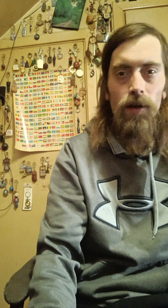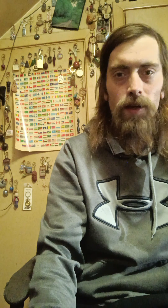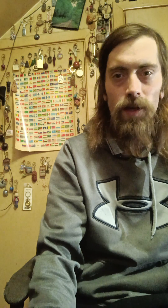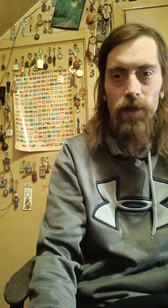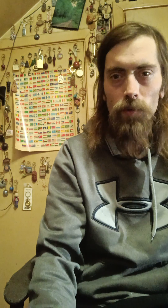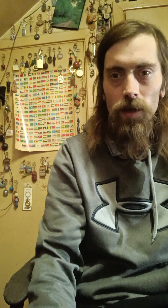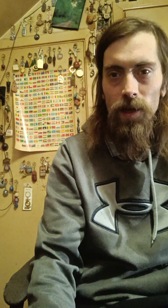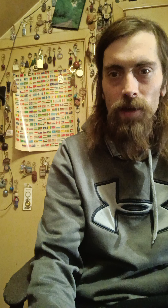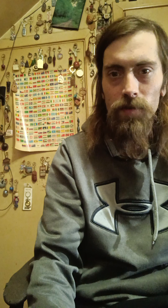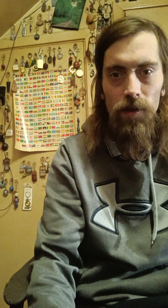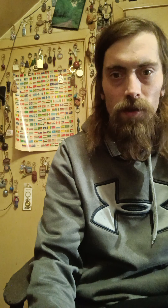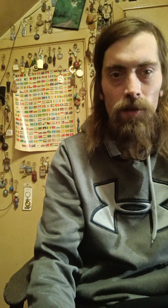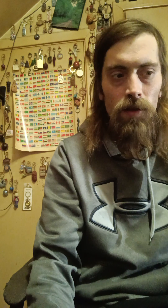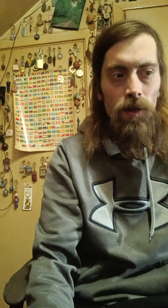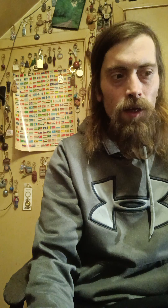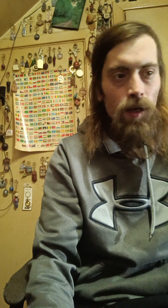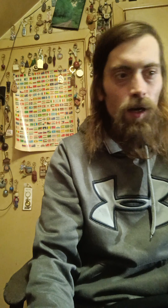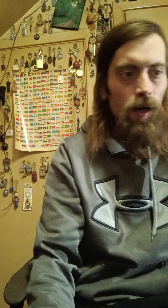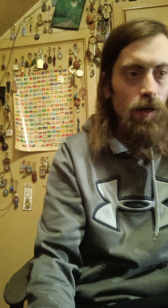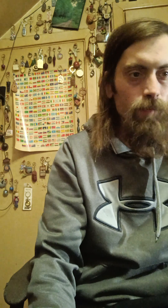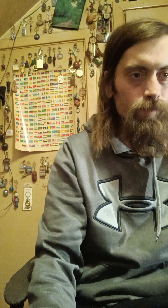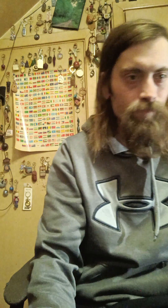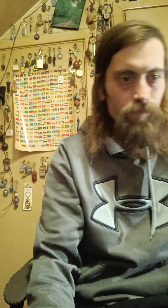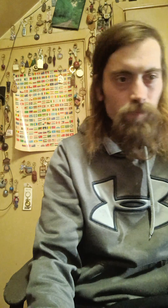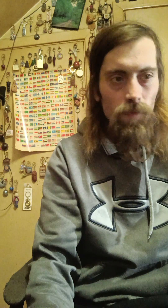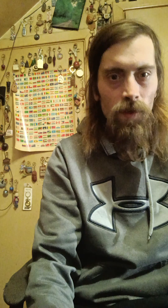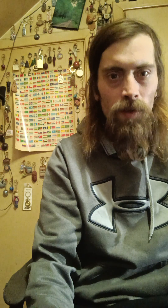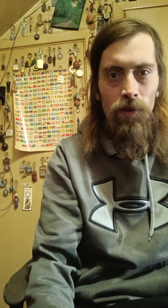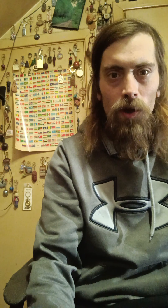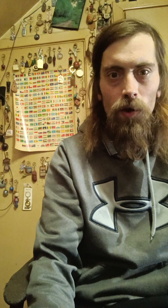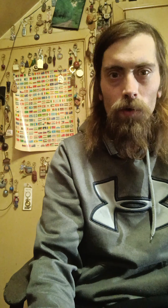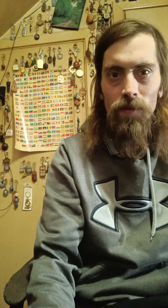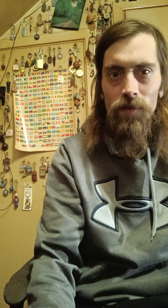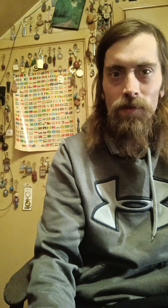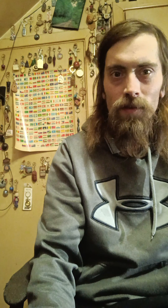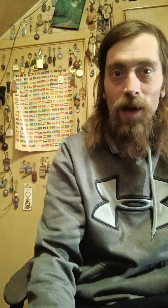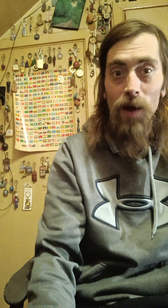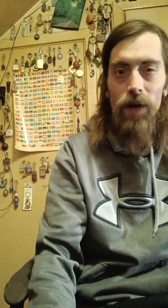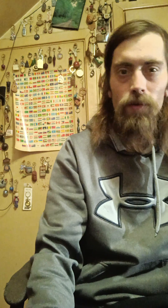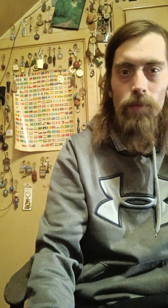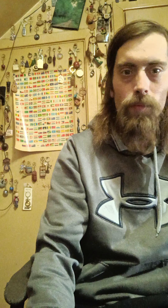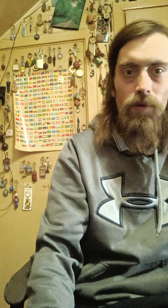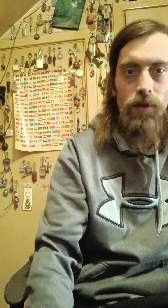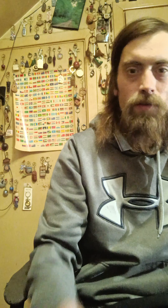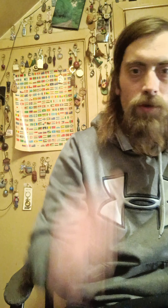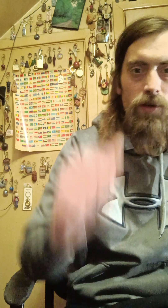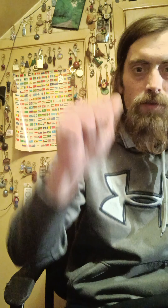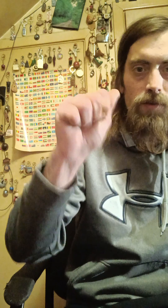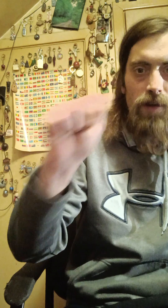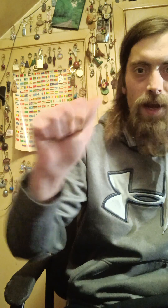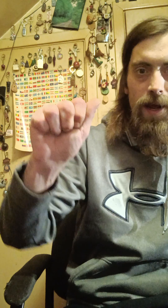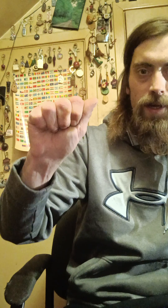Sign anyway, ASL. Um, so this is how I remember it. So here's your